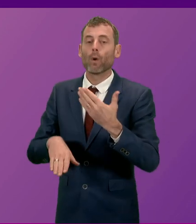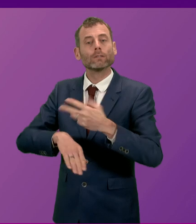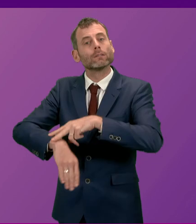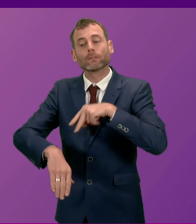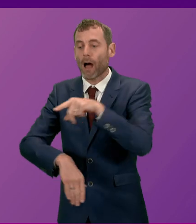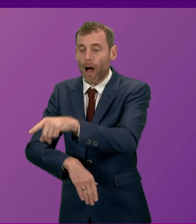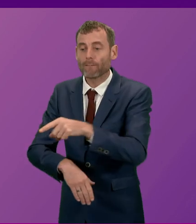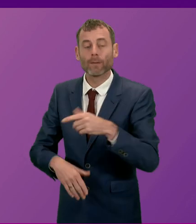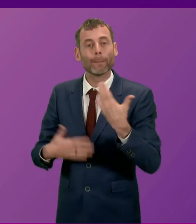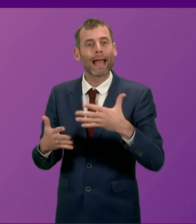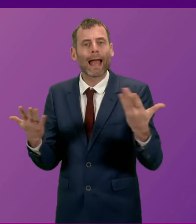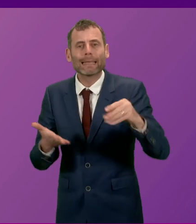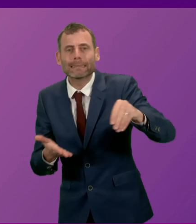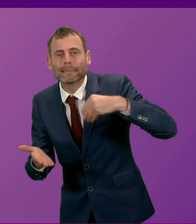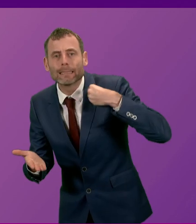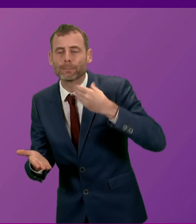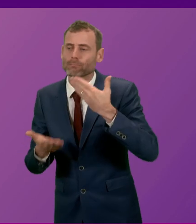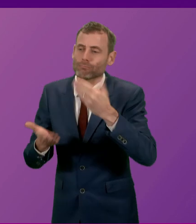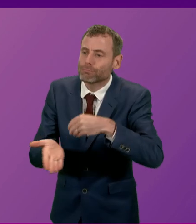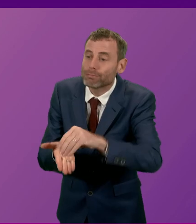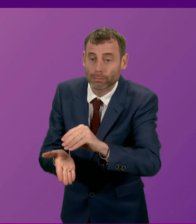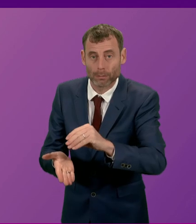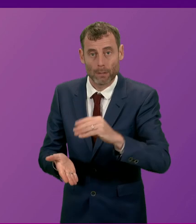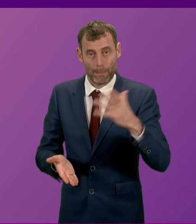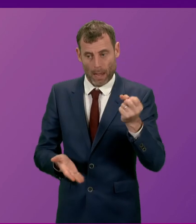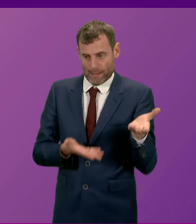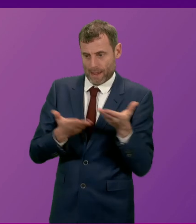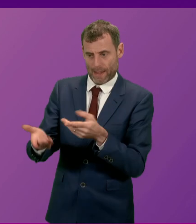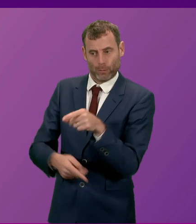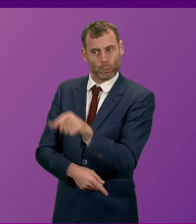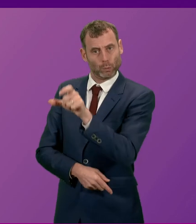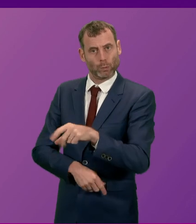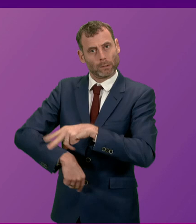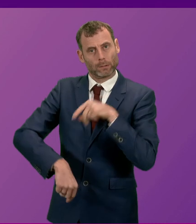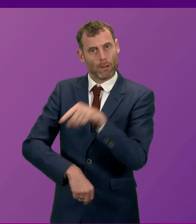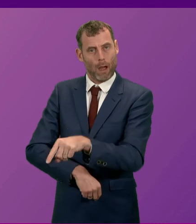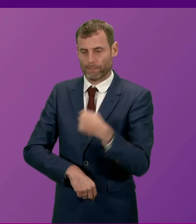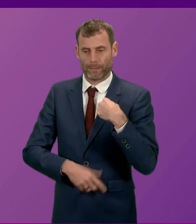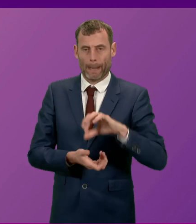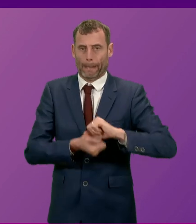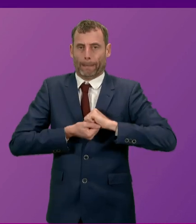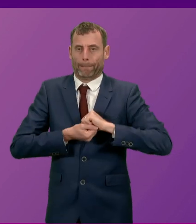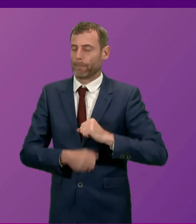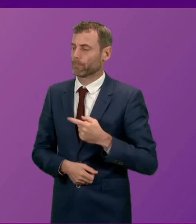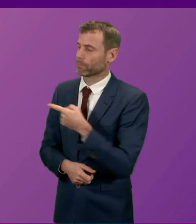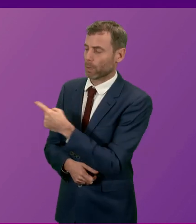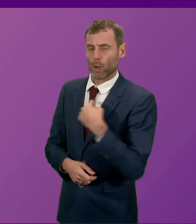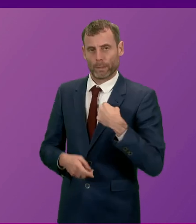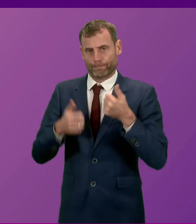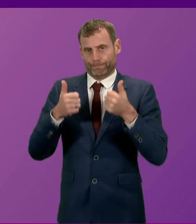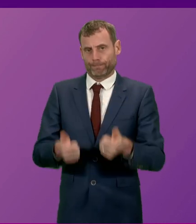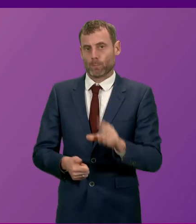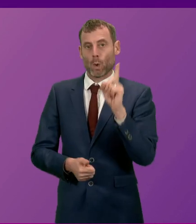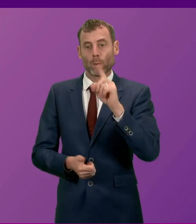charges on to workers? First Minister. Presiding Officer, we welcome the new legal framework, which will ensure that tipping practices are fair, transparent and